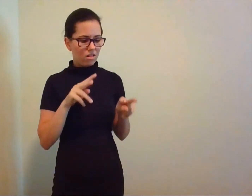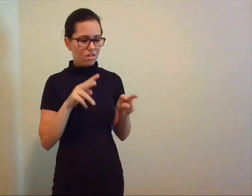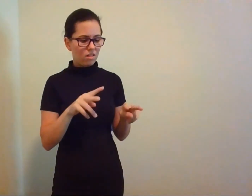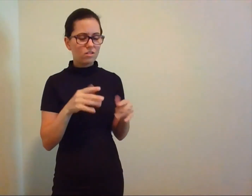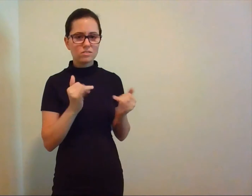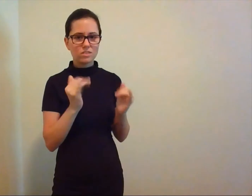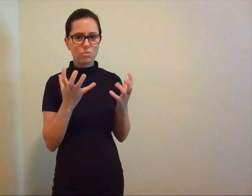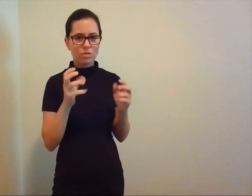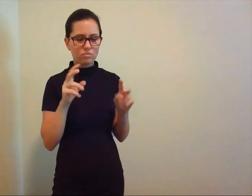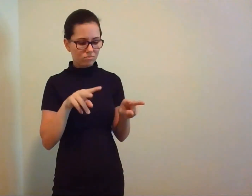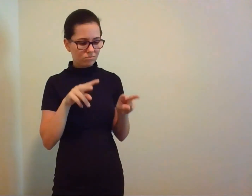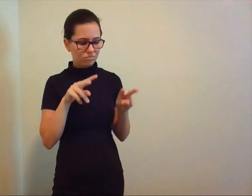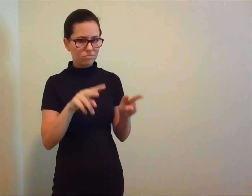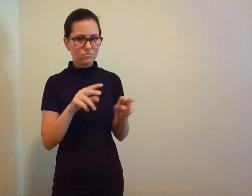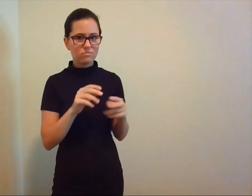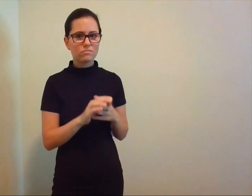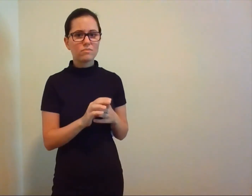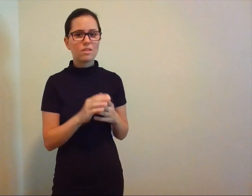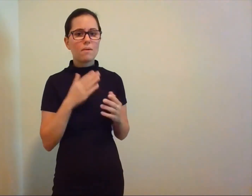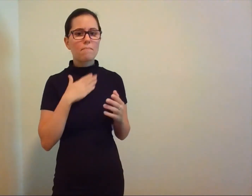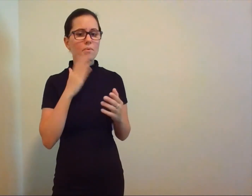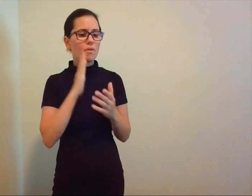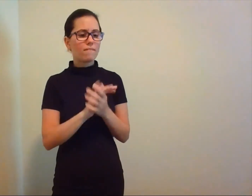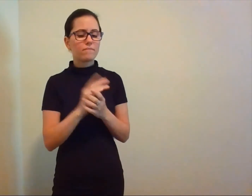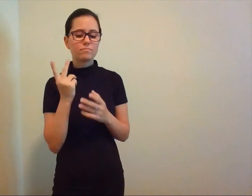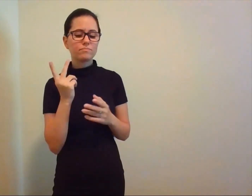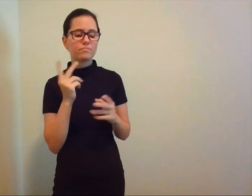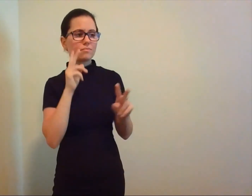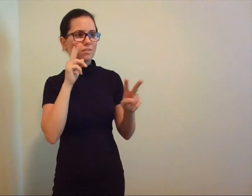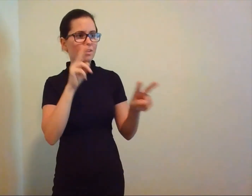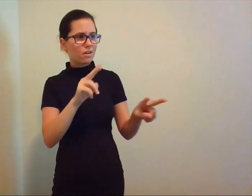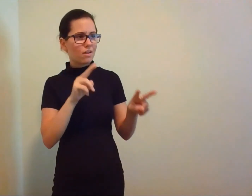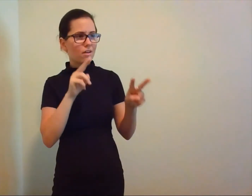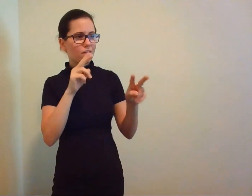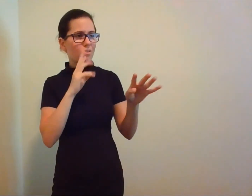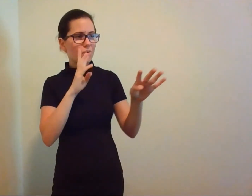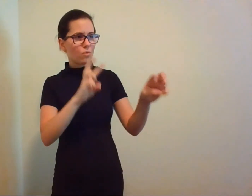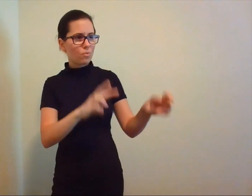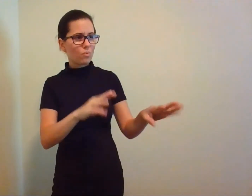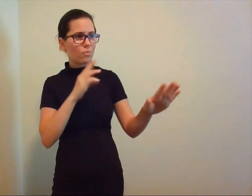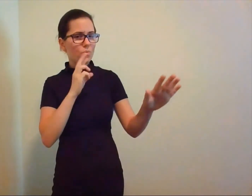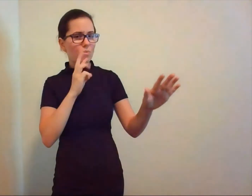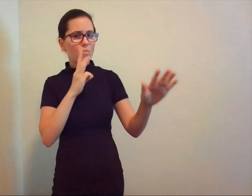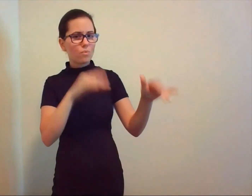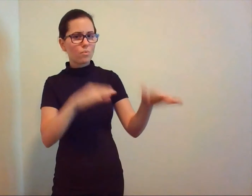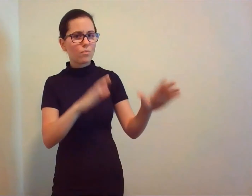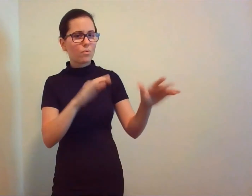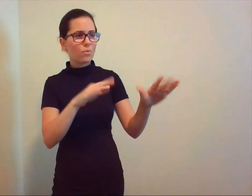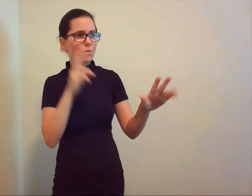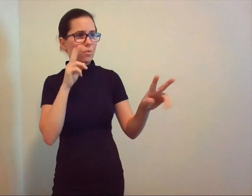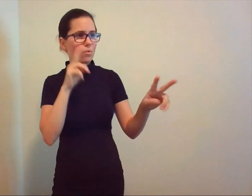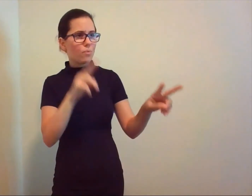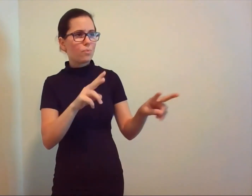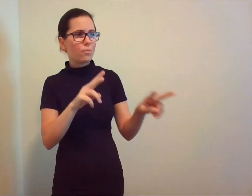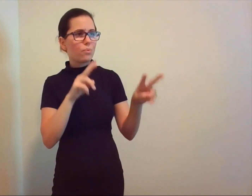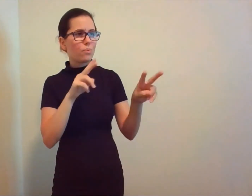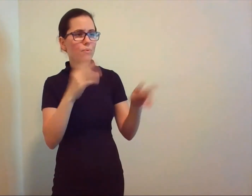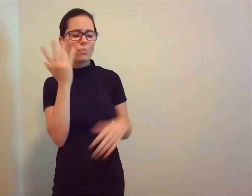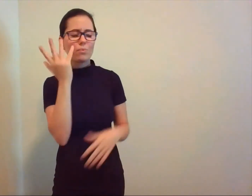the ocean waves right there, just beyond eye shot of our toes, well, or the end of the sleeping bags.